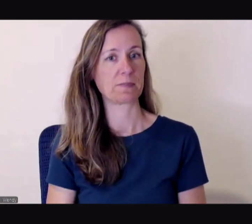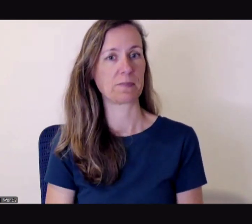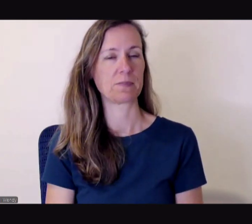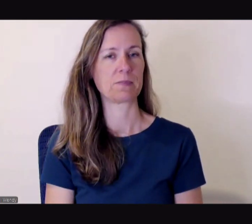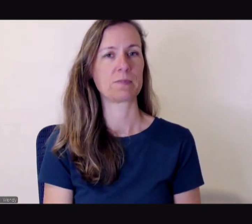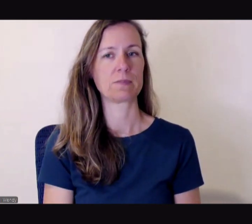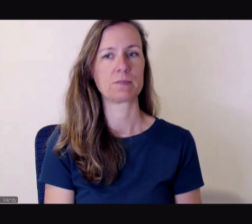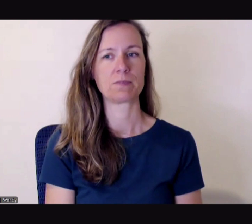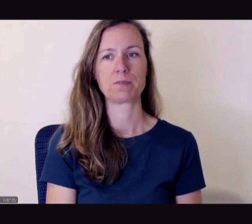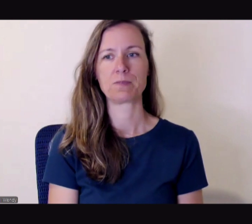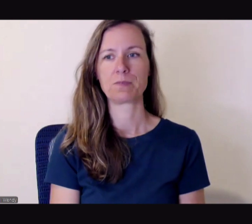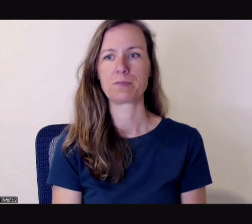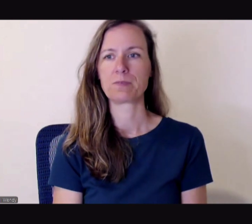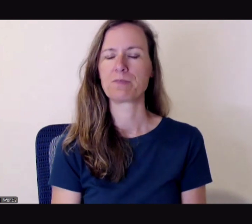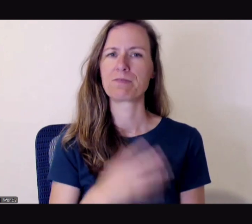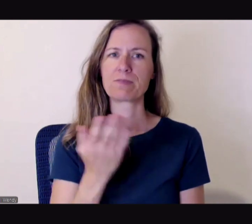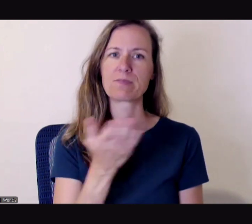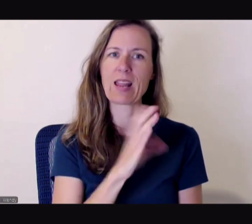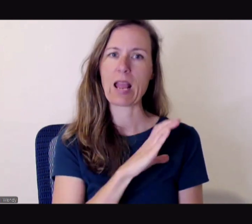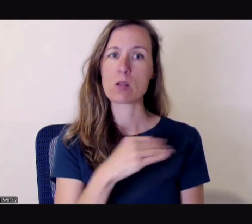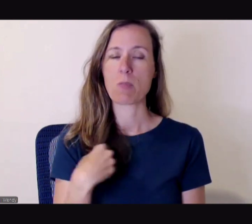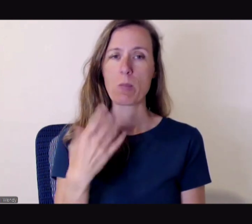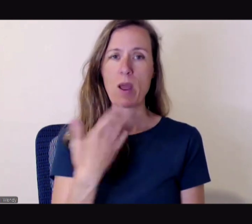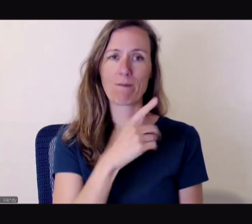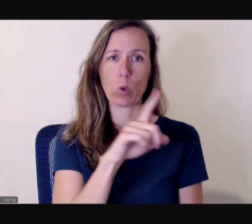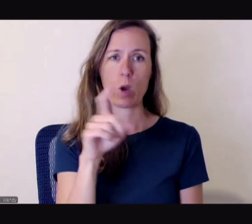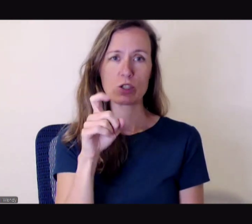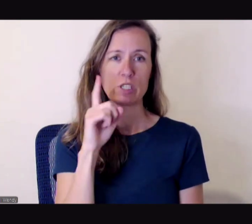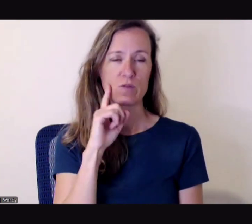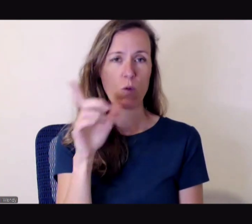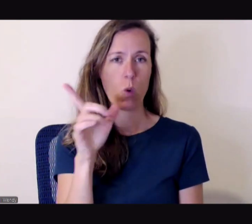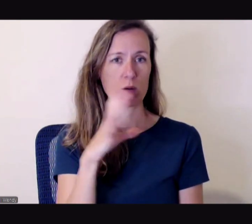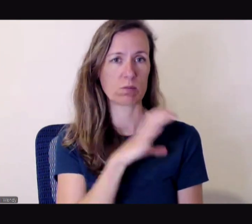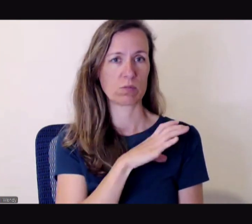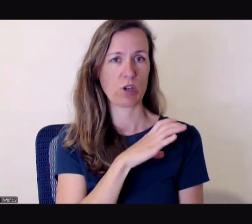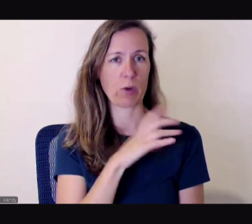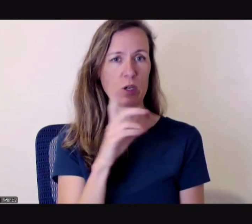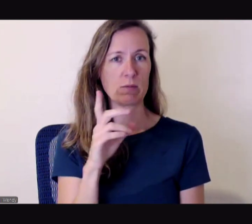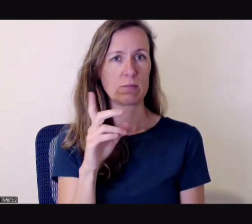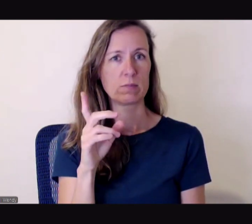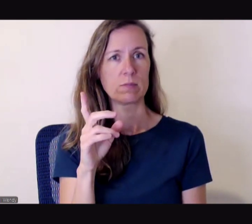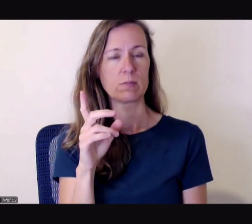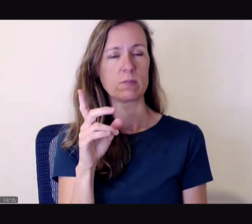Council members have questions for the Deputy Chief of Police.